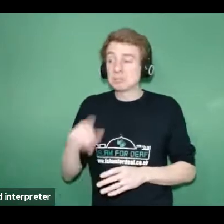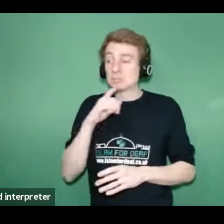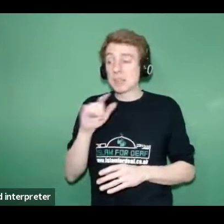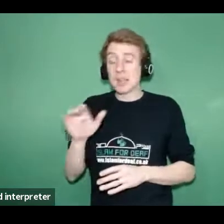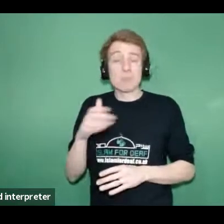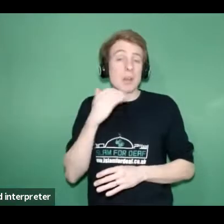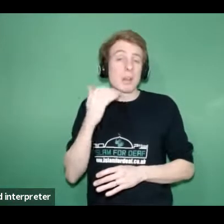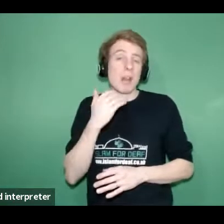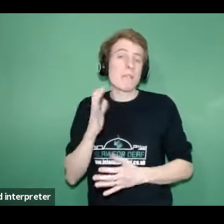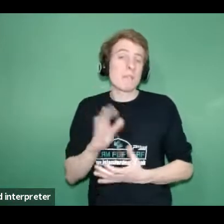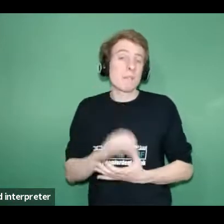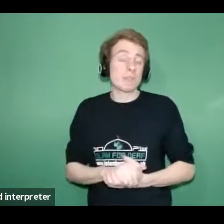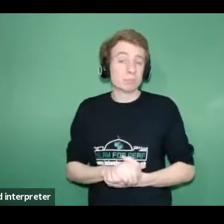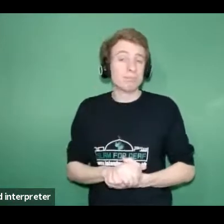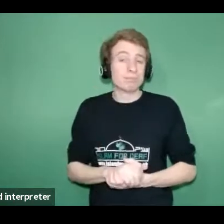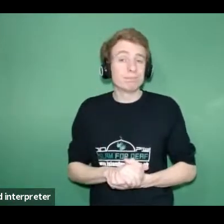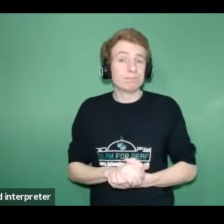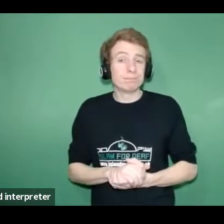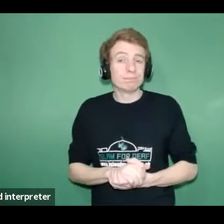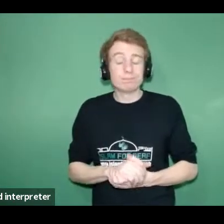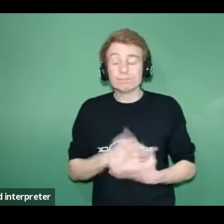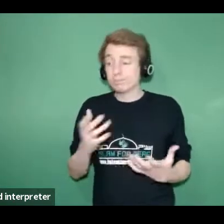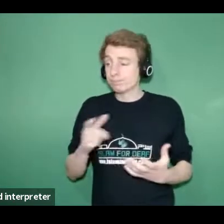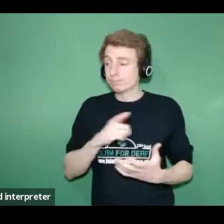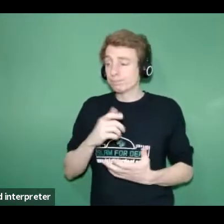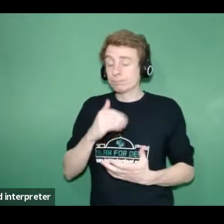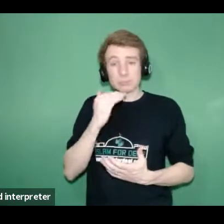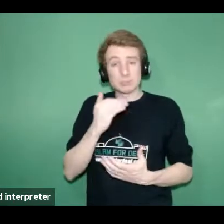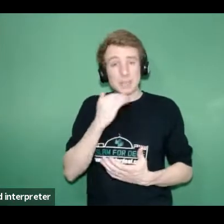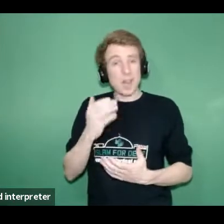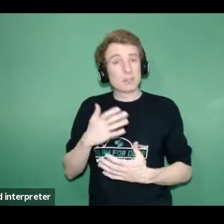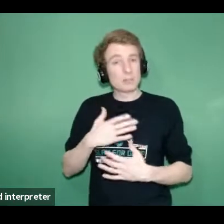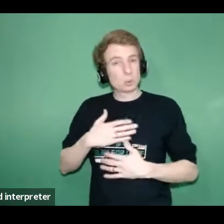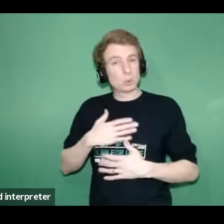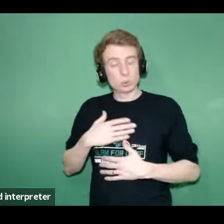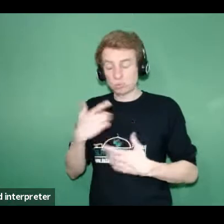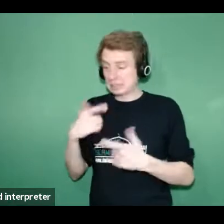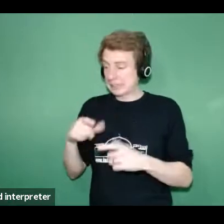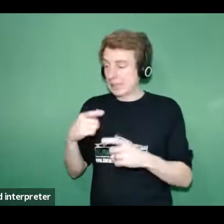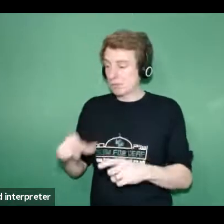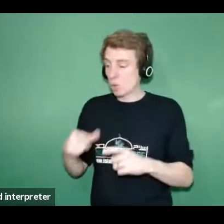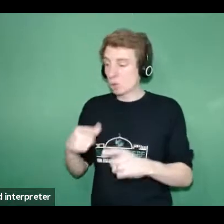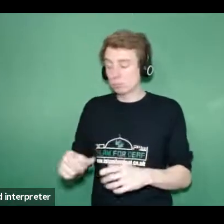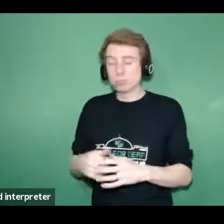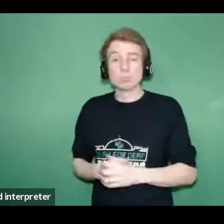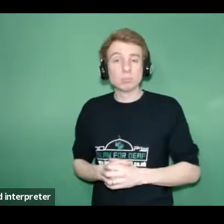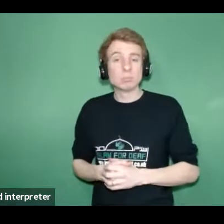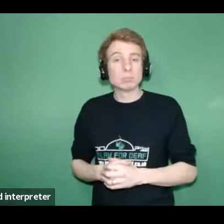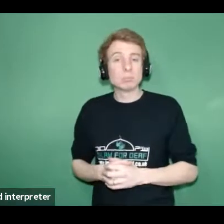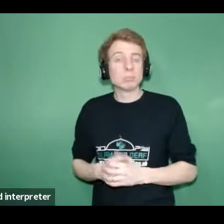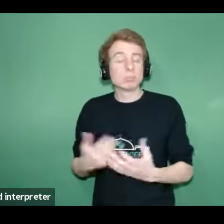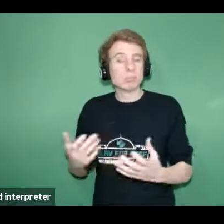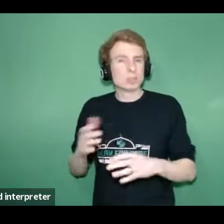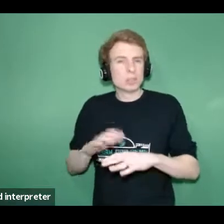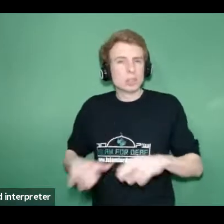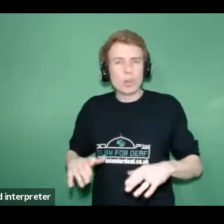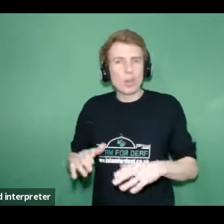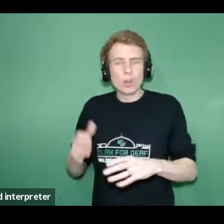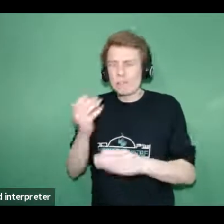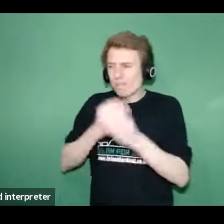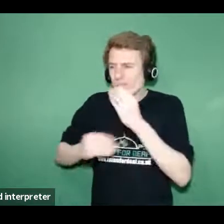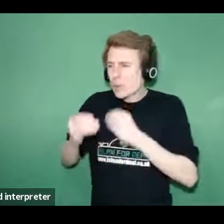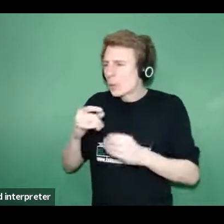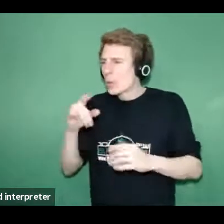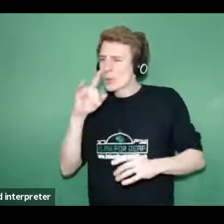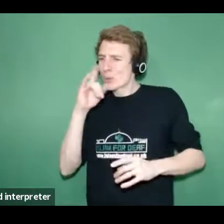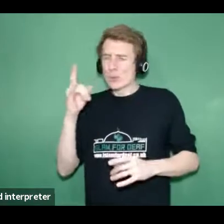have, that which sustains them, that which keeps them going. So it was never about indulgence, and